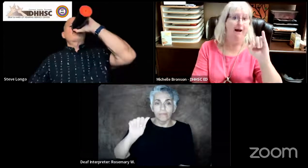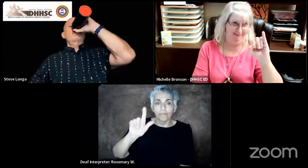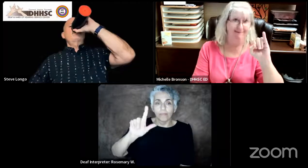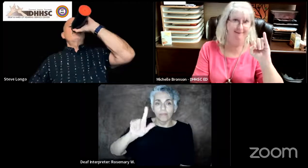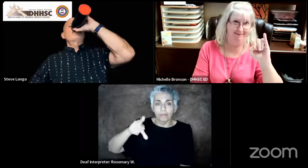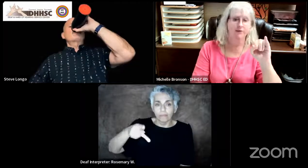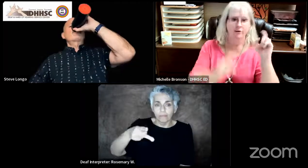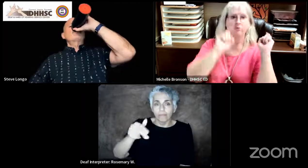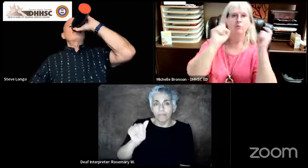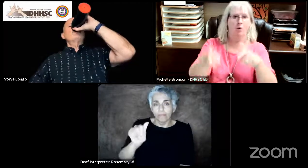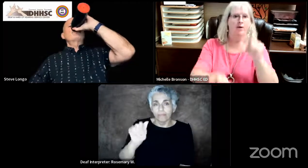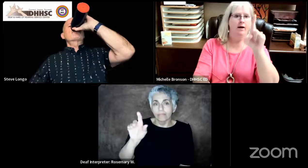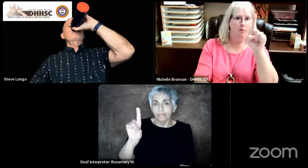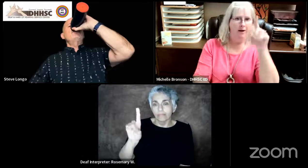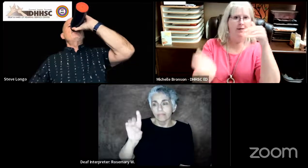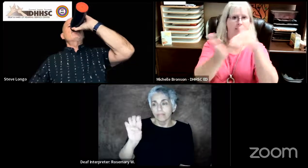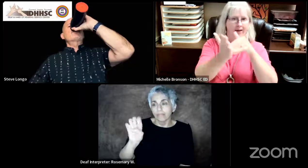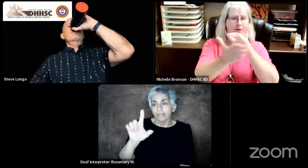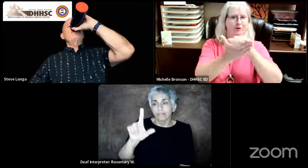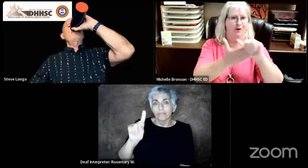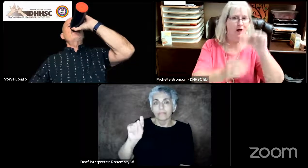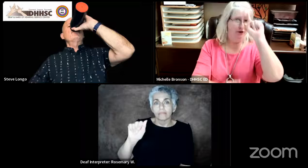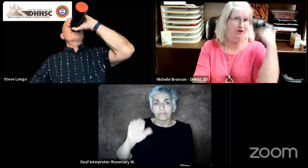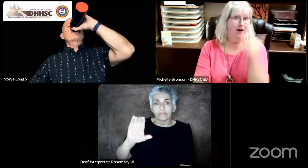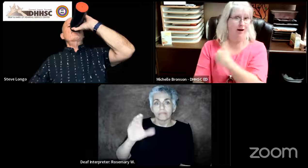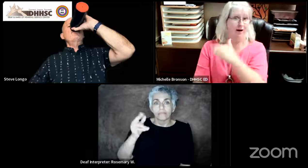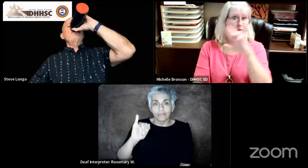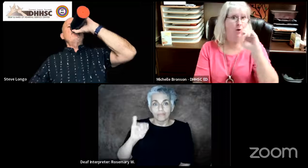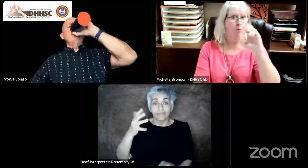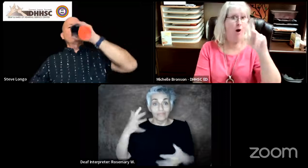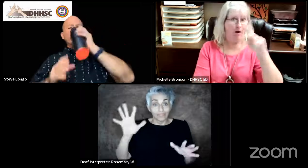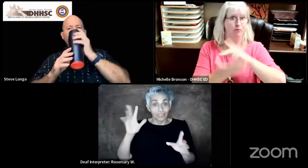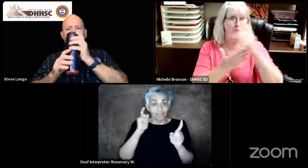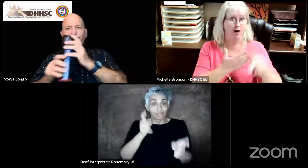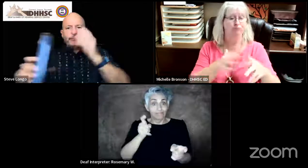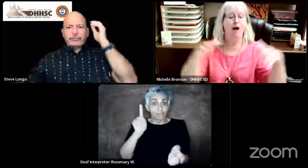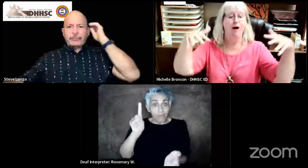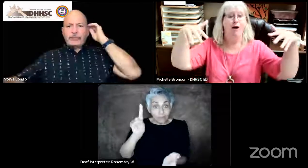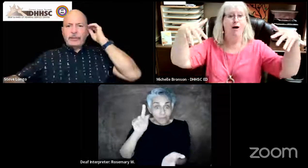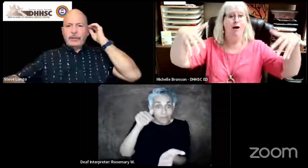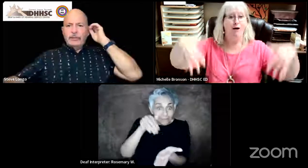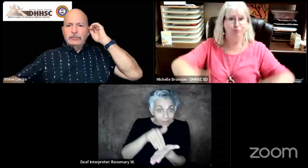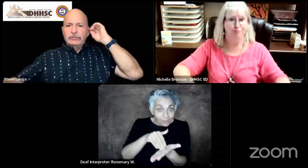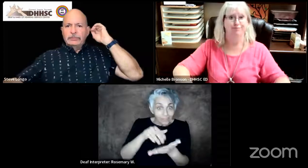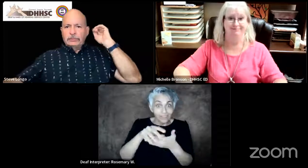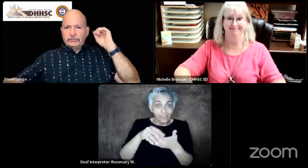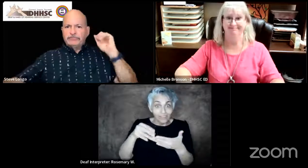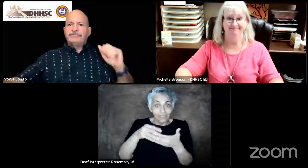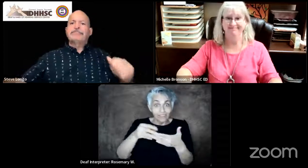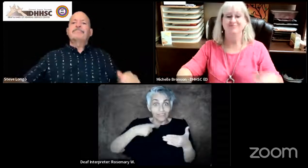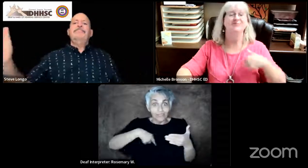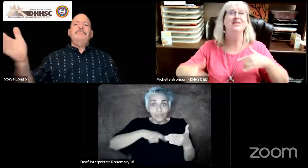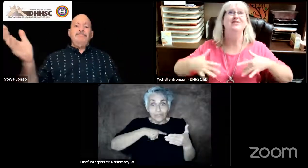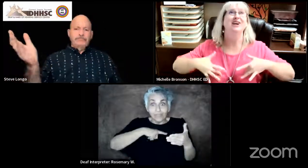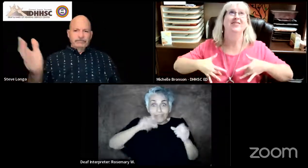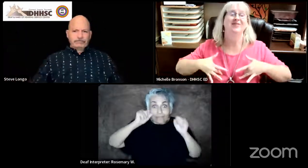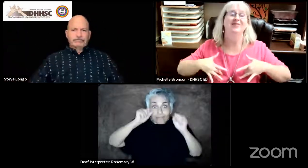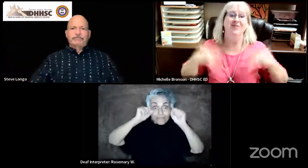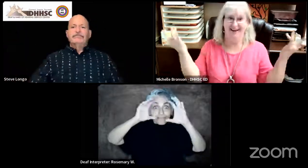called Alpha Delta Chi. They donated $1,000 to DHHSC to our ROC program. We were